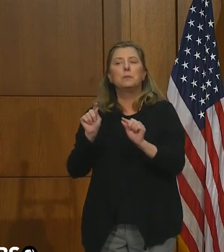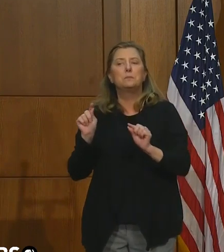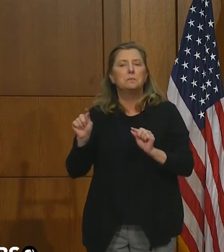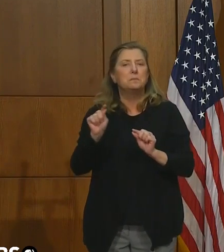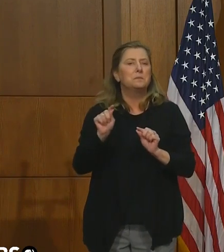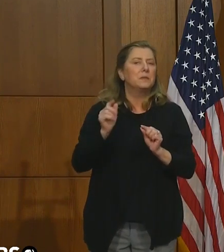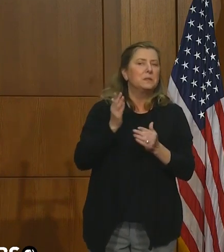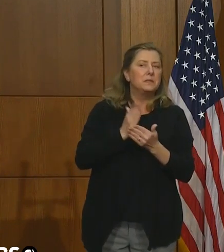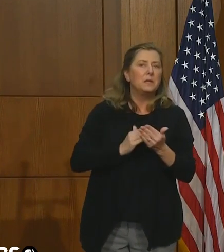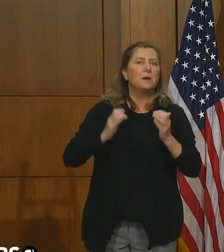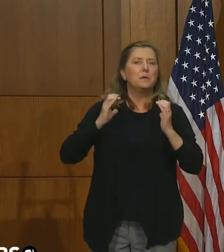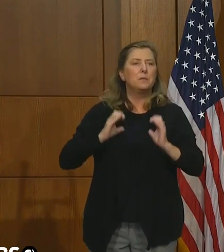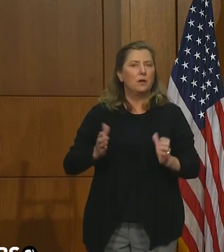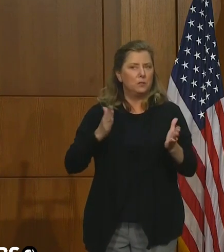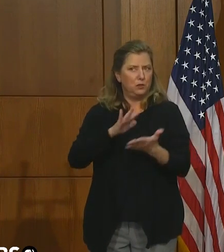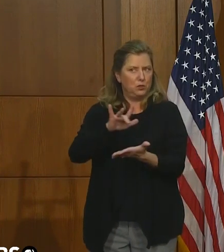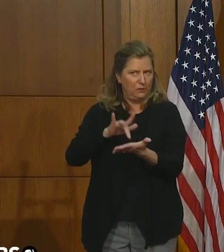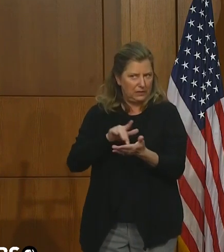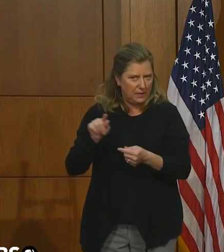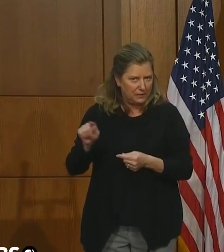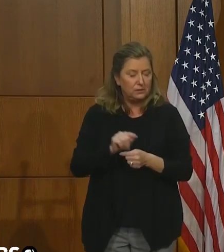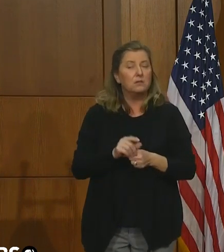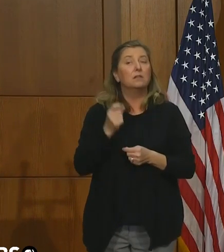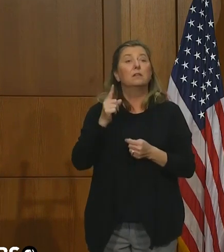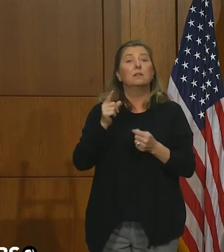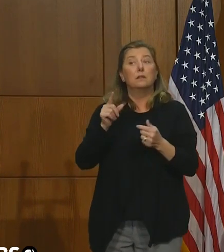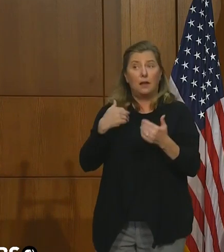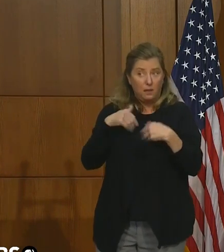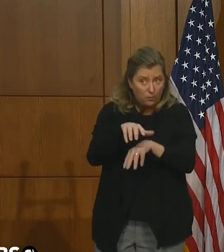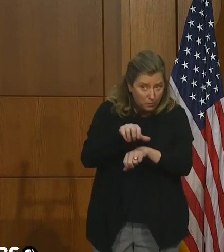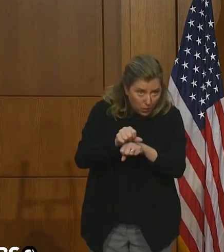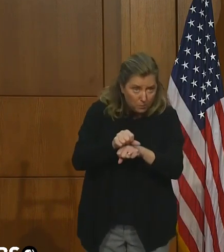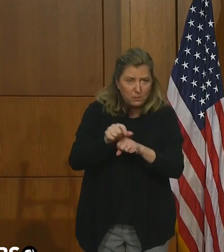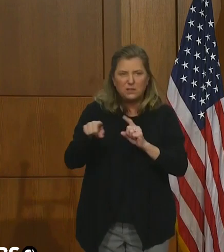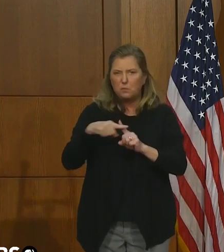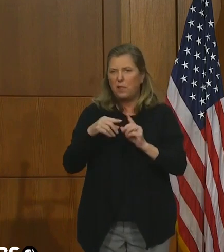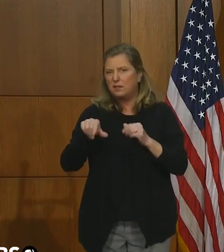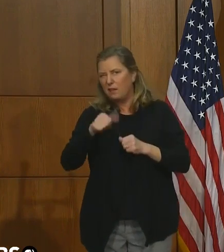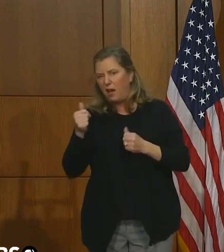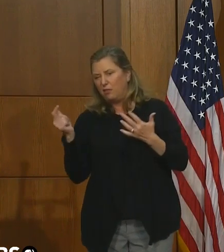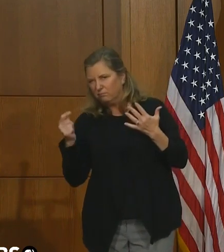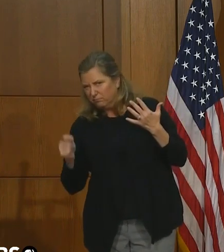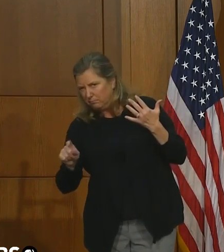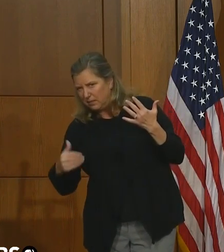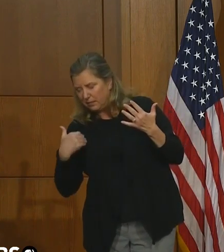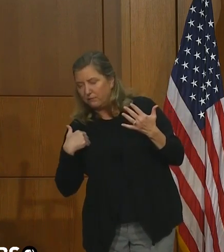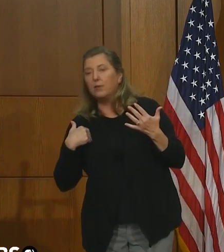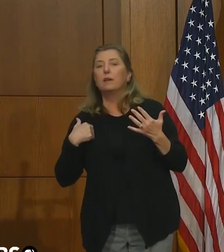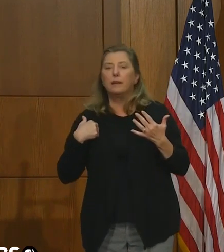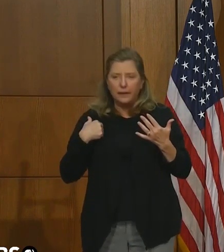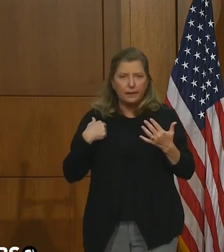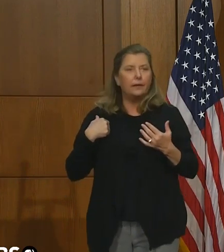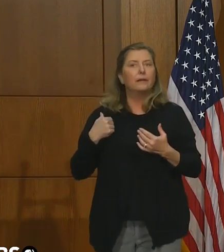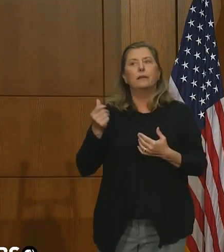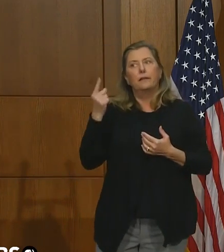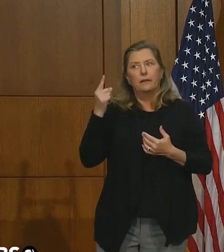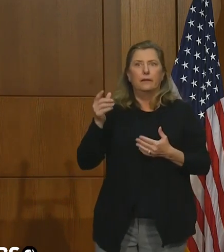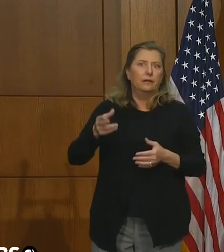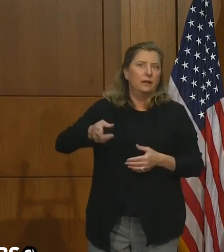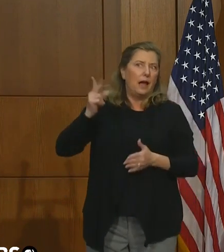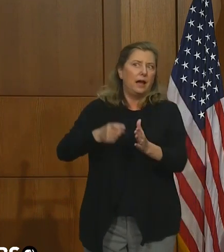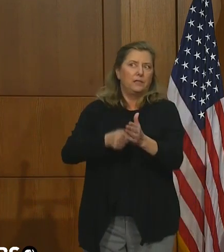of customer service centers with appointments and other protective measures. Because there is a lot of demand for these